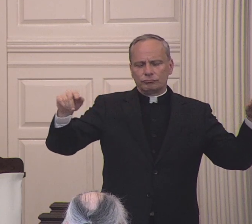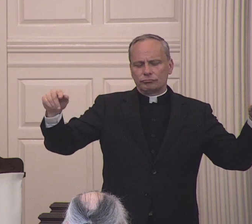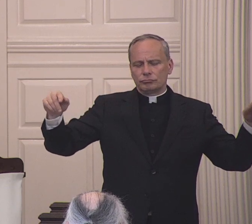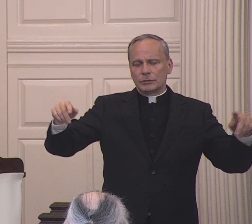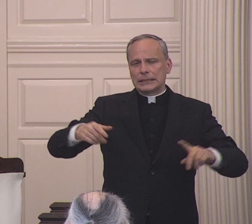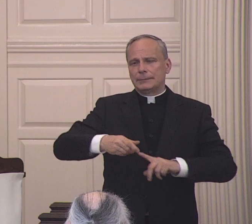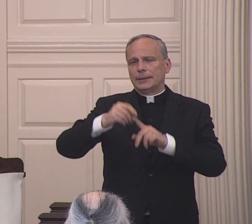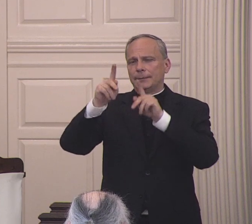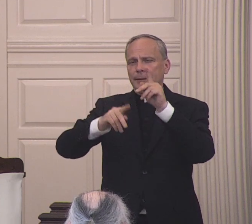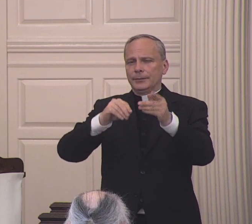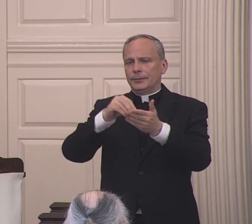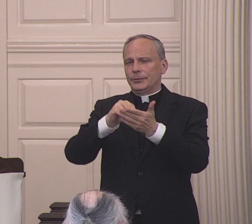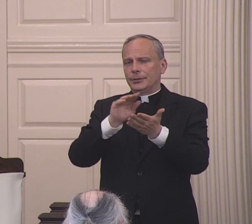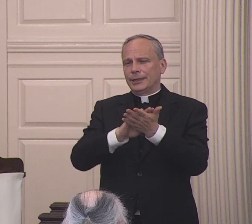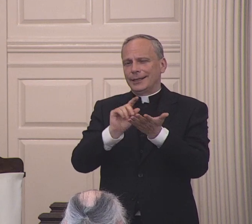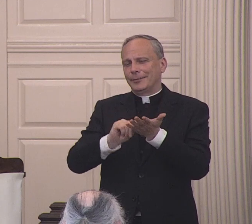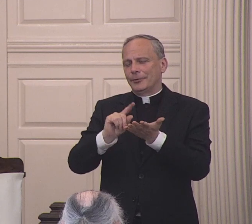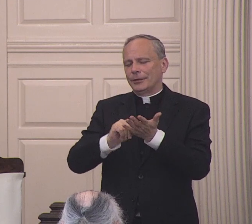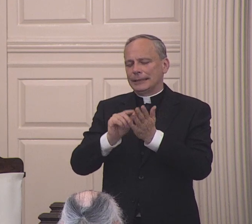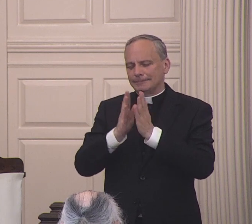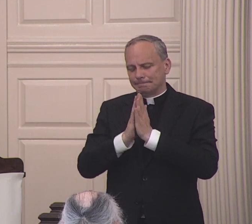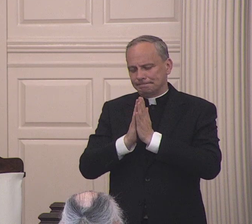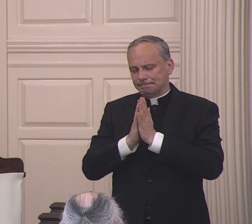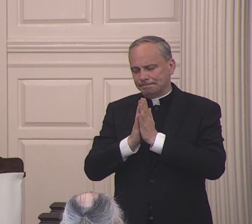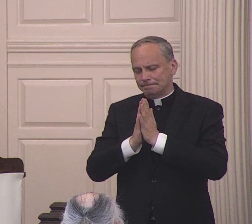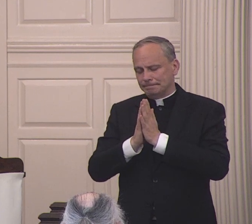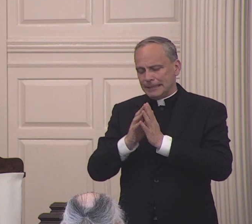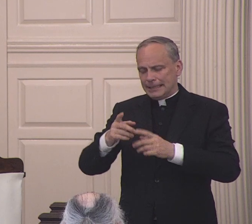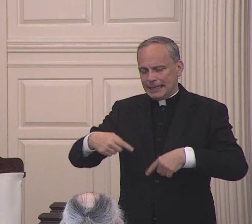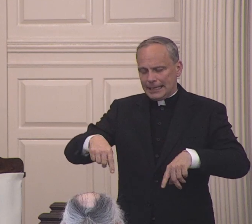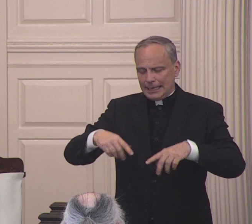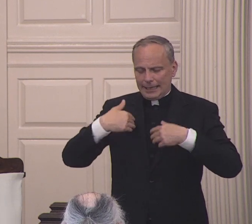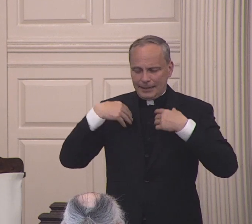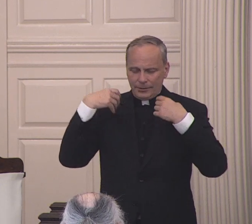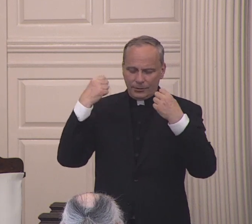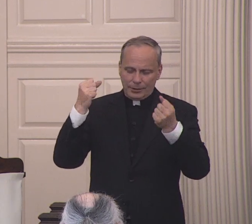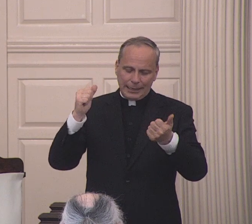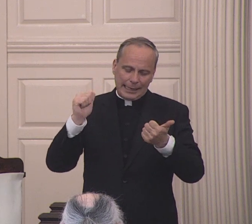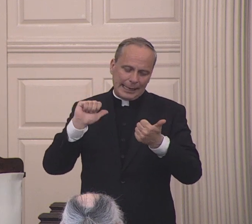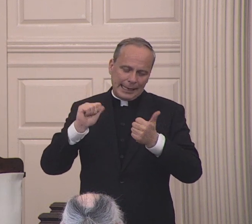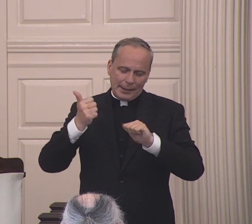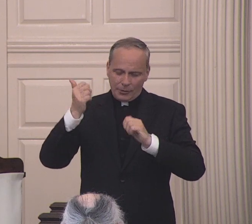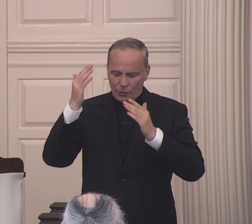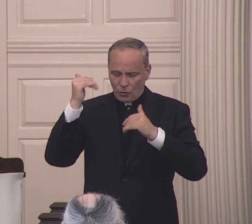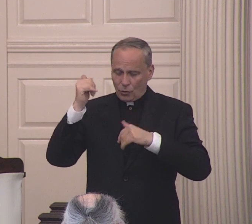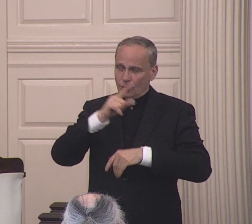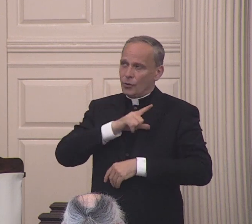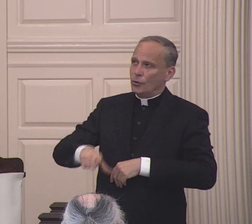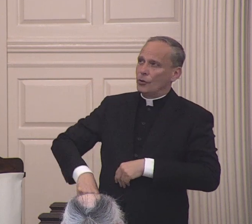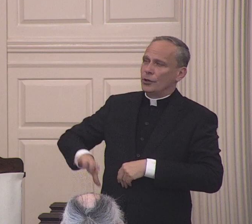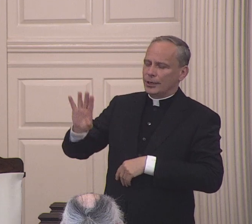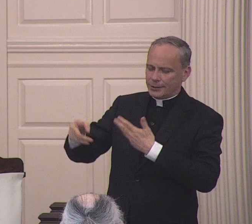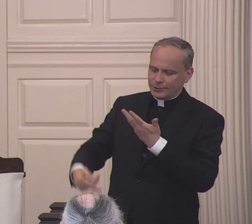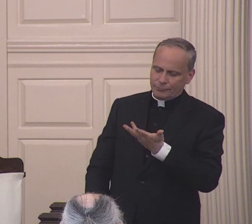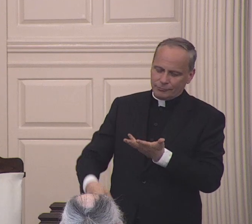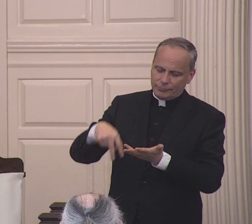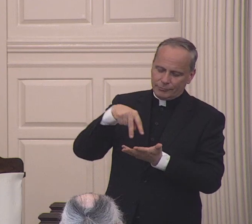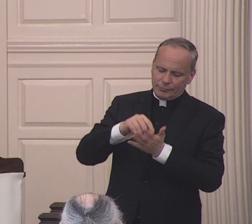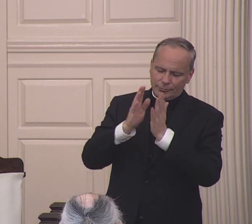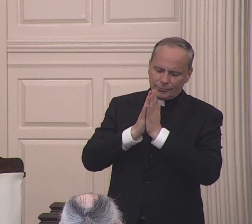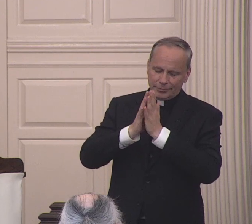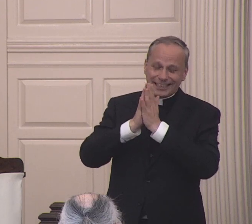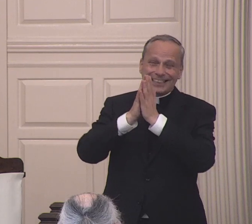way, especially those listed in the bulletin, that they be strengthened by the hope of the Lord's resurrection. We pray to